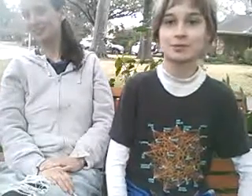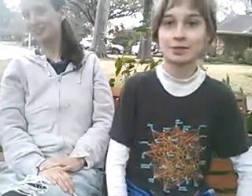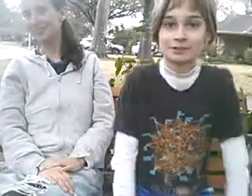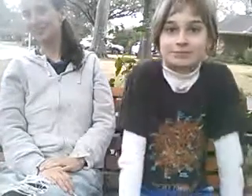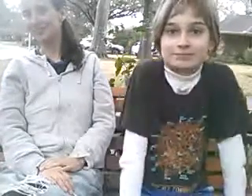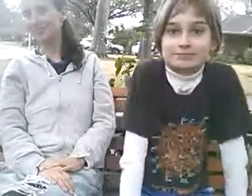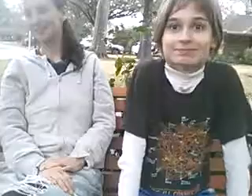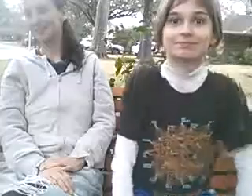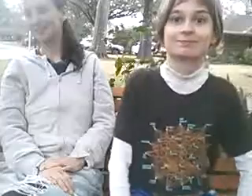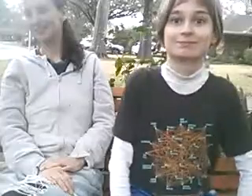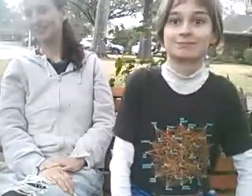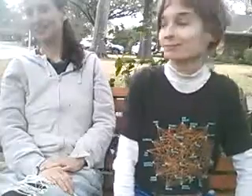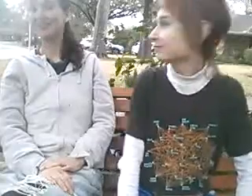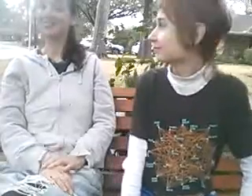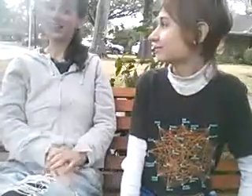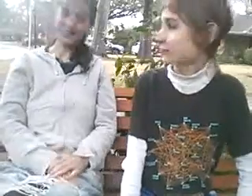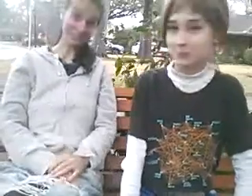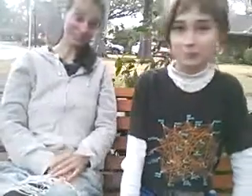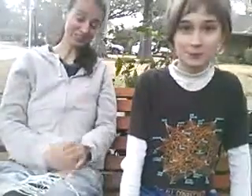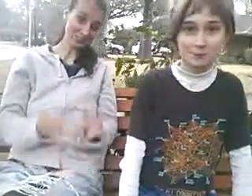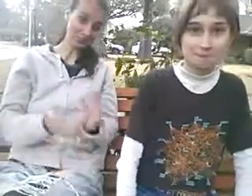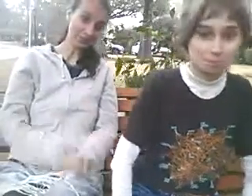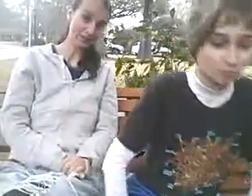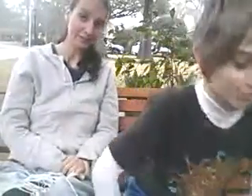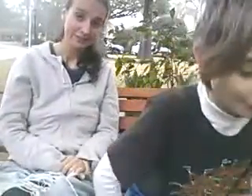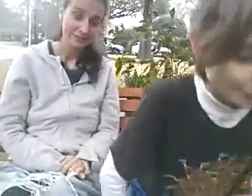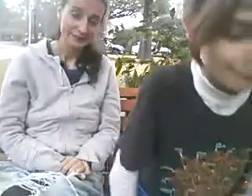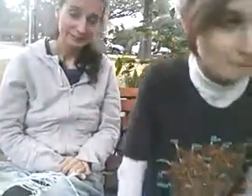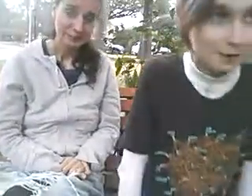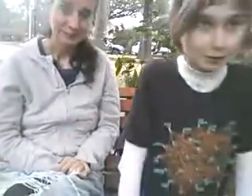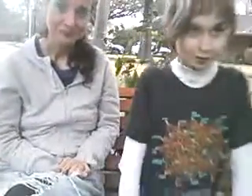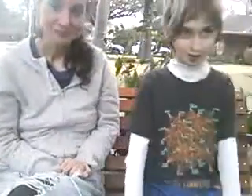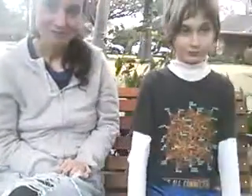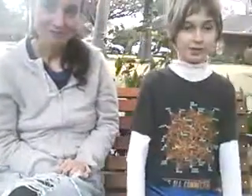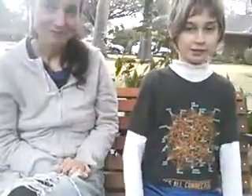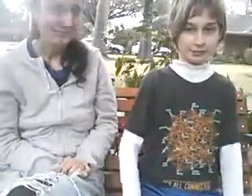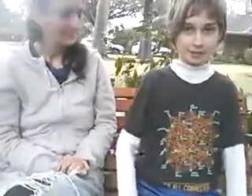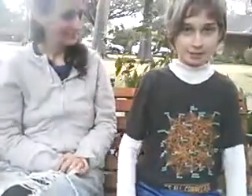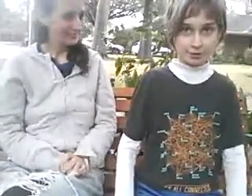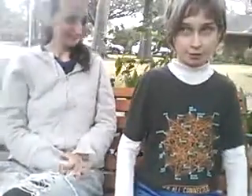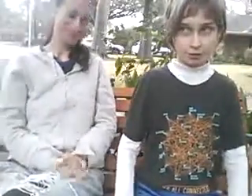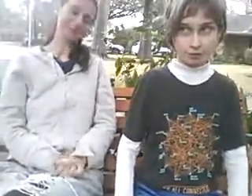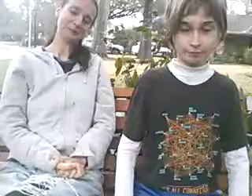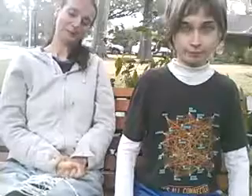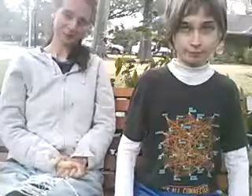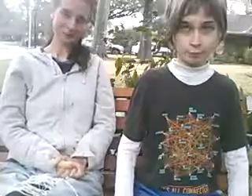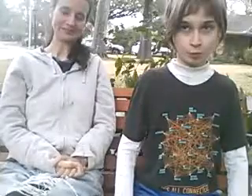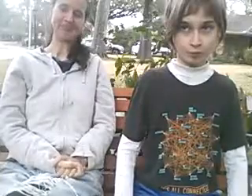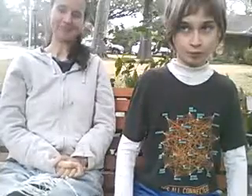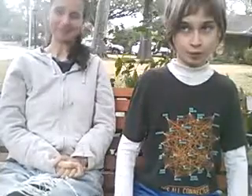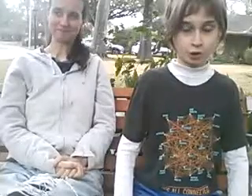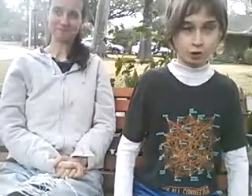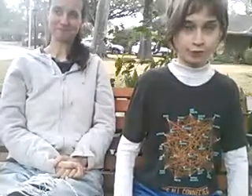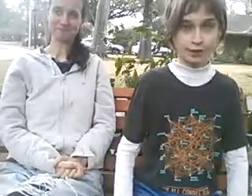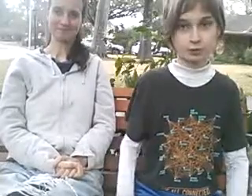So Yes, the cat actually did catch a squirrel the other day. okay, a flying baby squirrel. That was baby squirrel, Oh, yeah. teenage flying